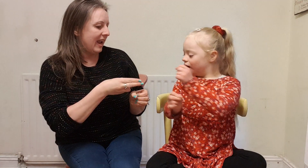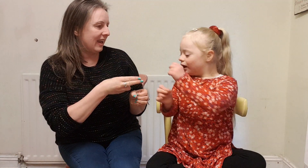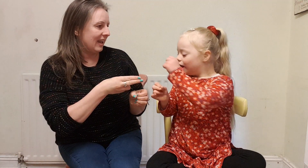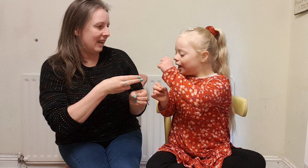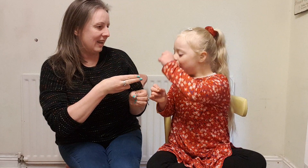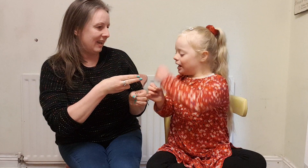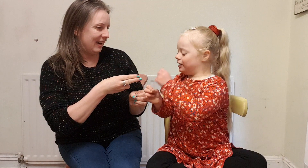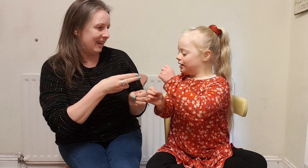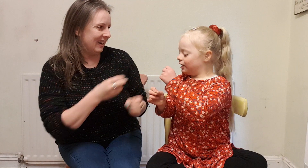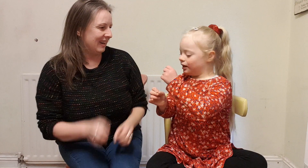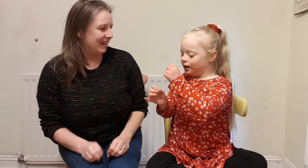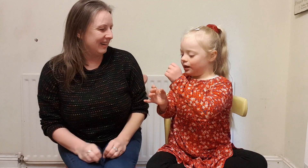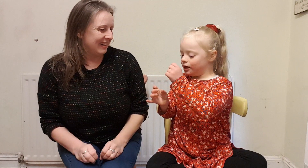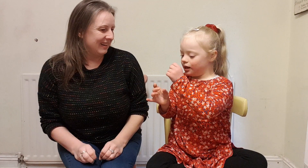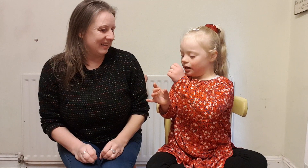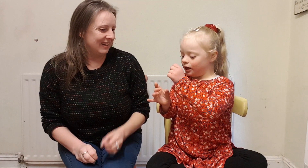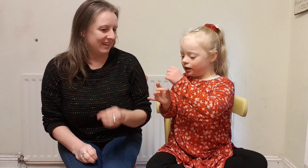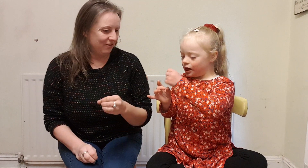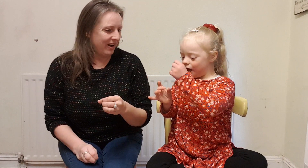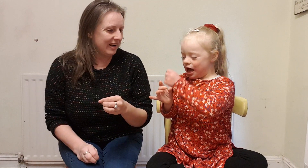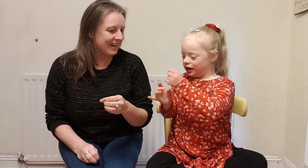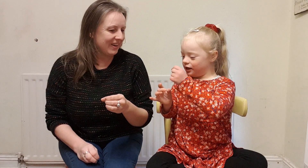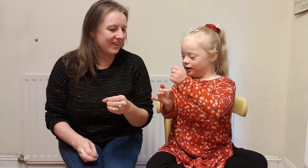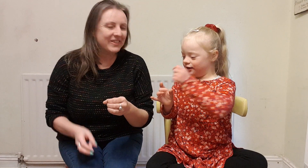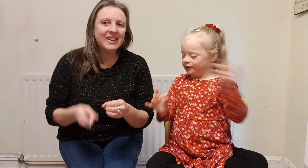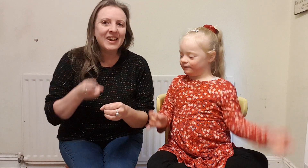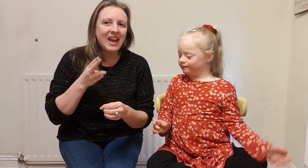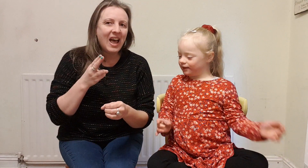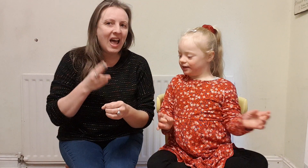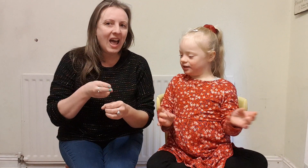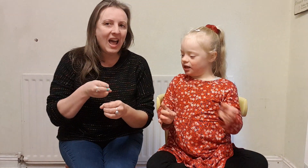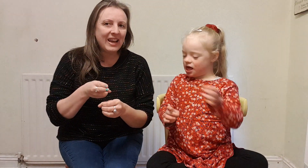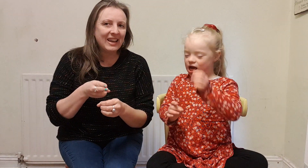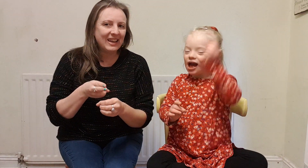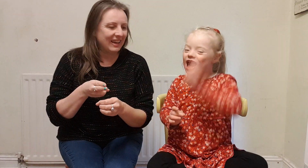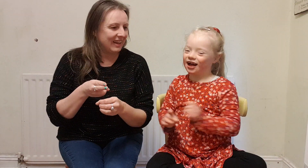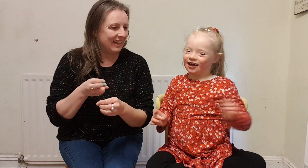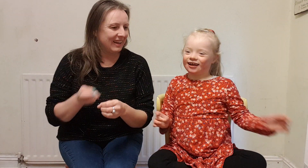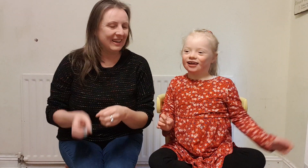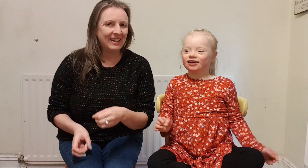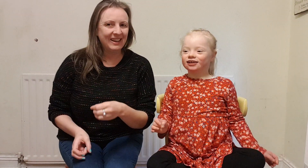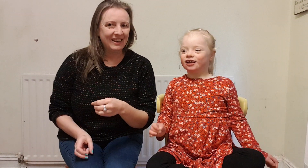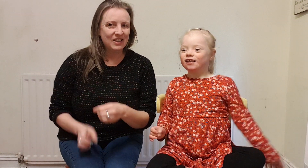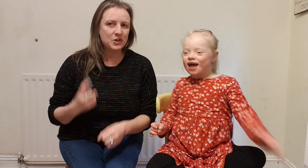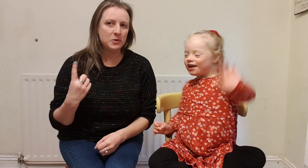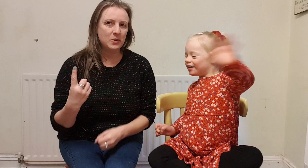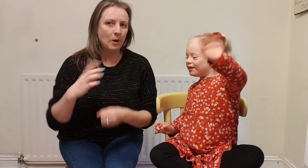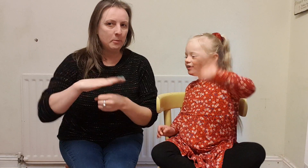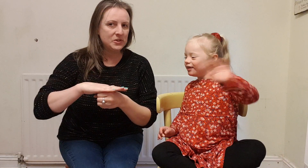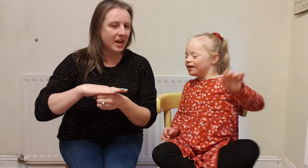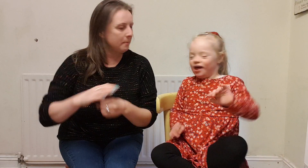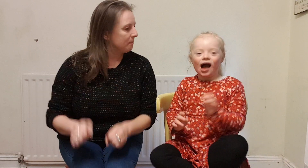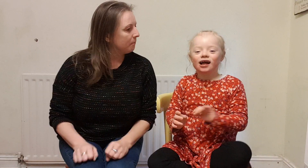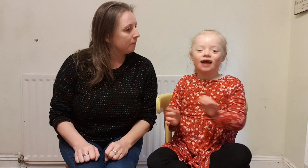Egg. Egg. Egg. Really egg. Good. Egg. Egg. Should we do it one more time? Okay, no.